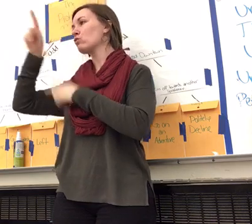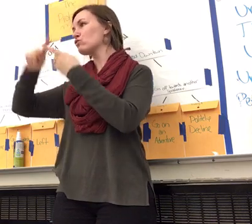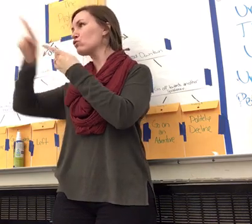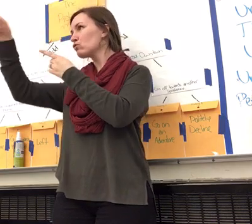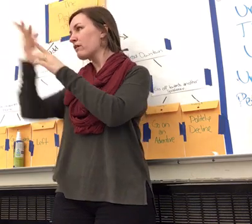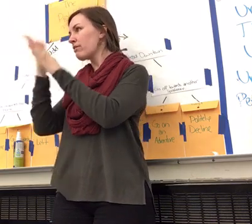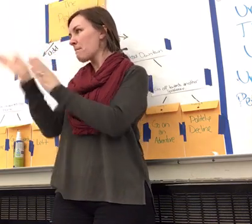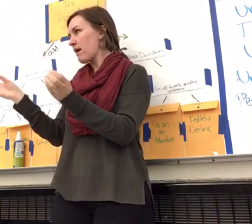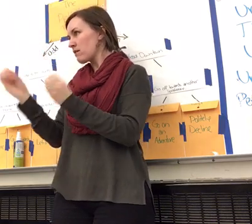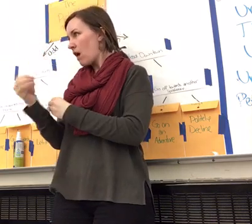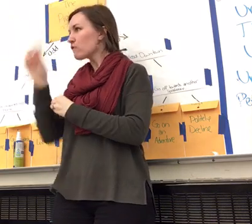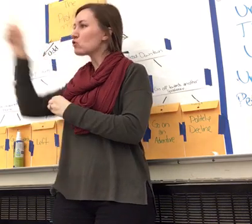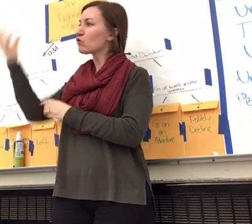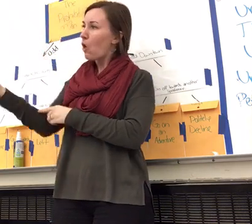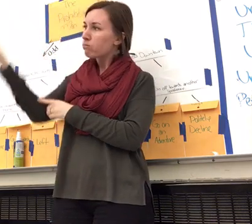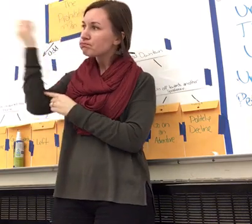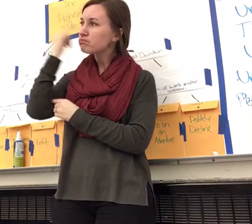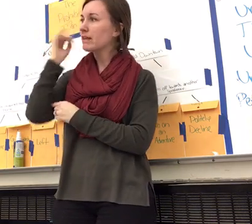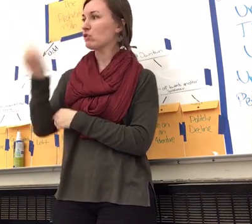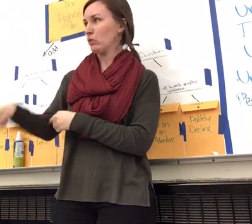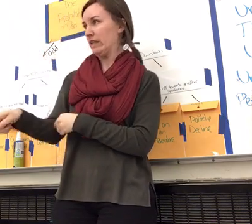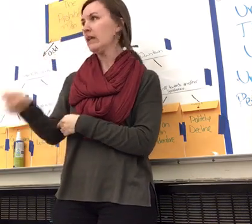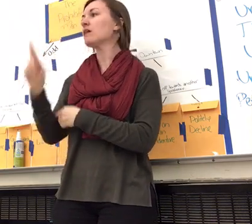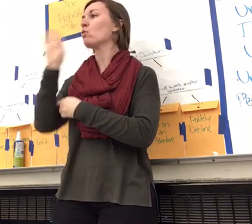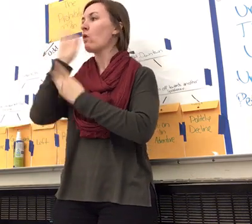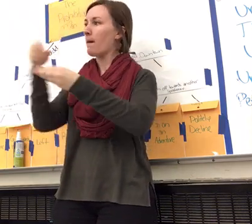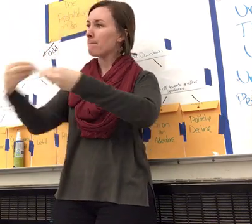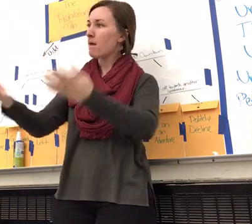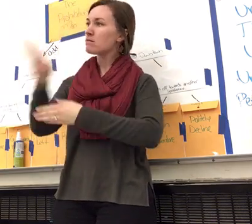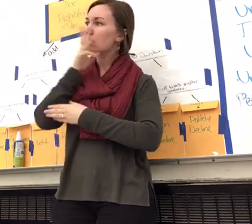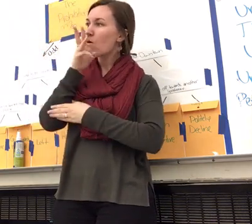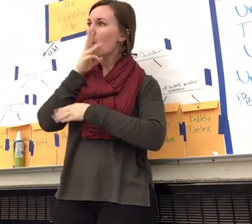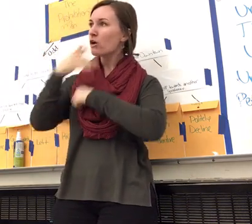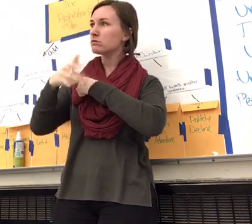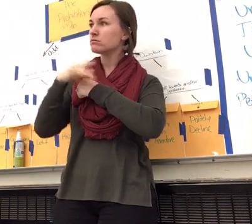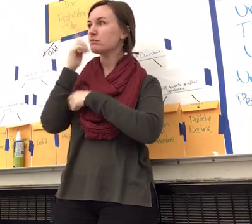over to the main office. Mr. Damon's got some water available for